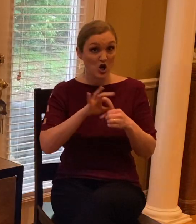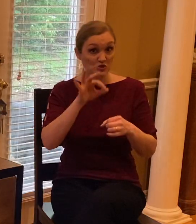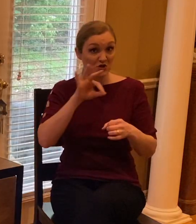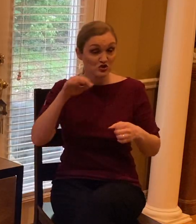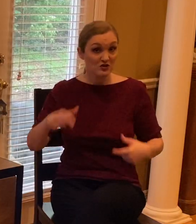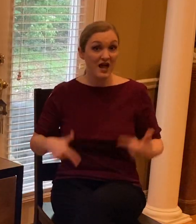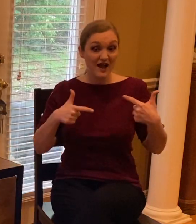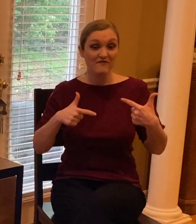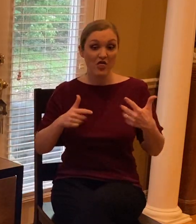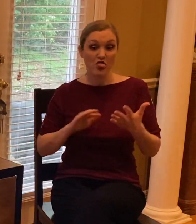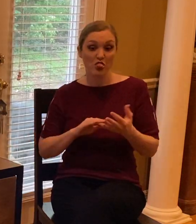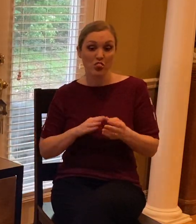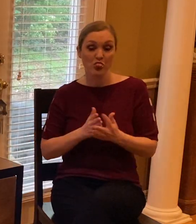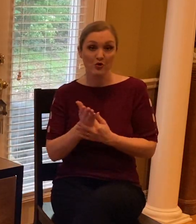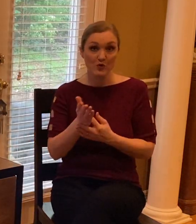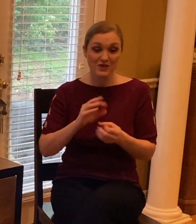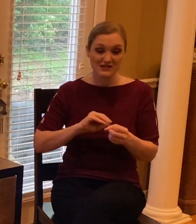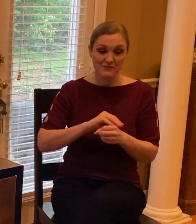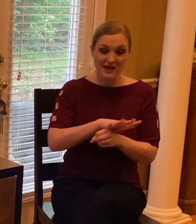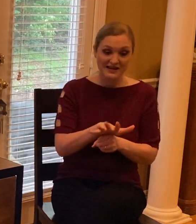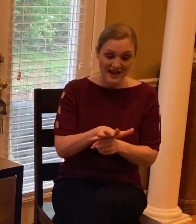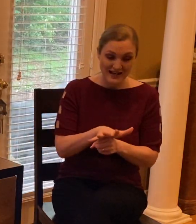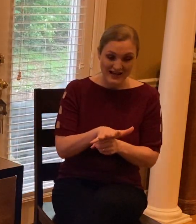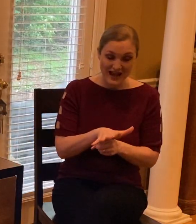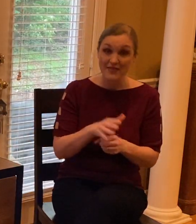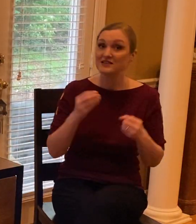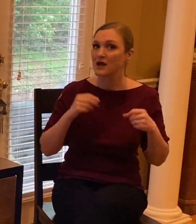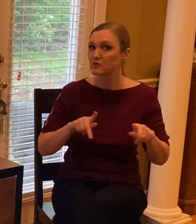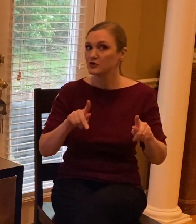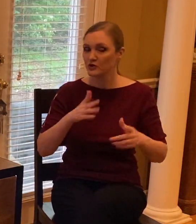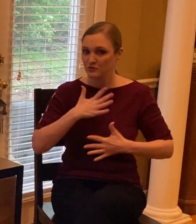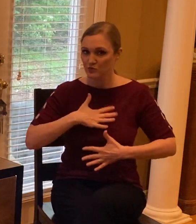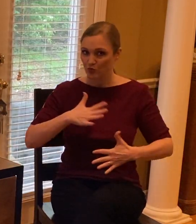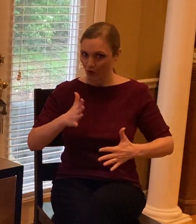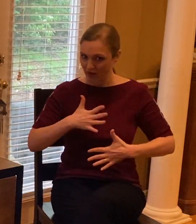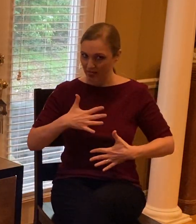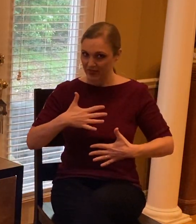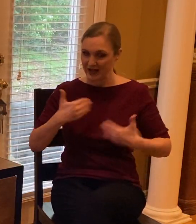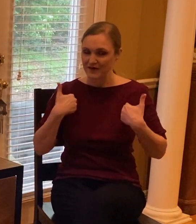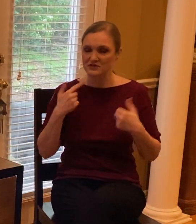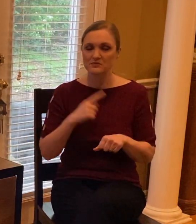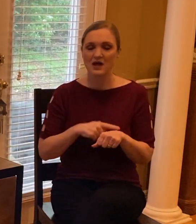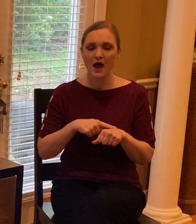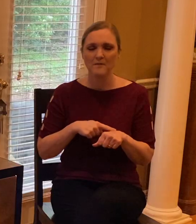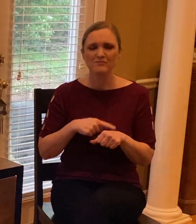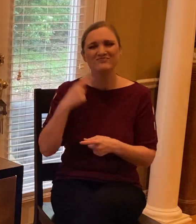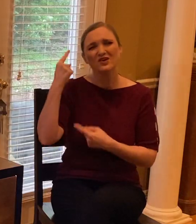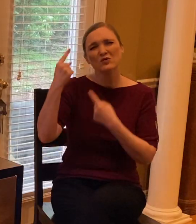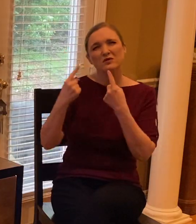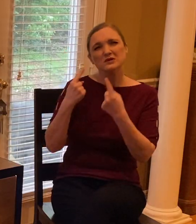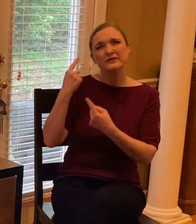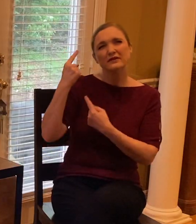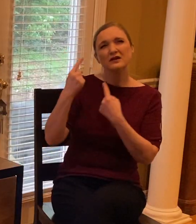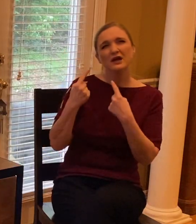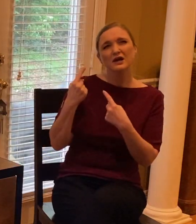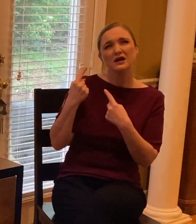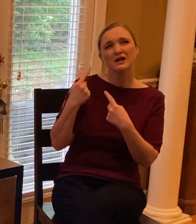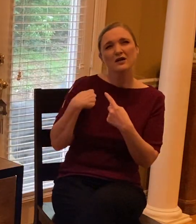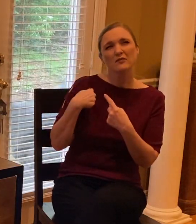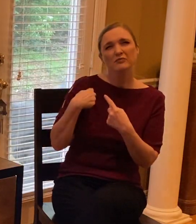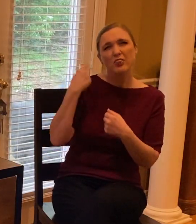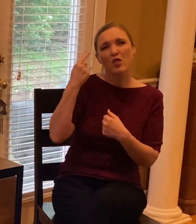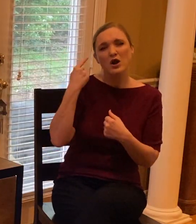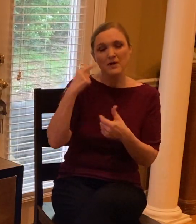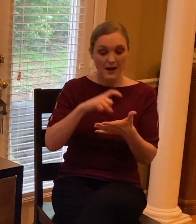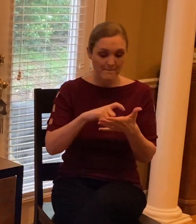this pandemic, through this opportunity to breathe and to take some time? And as I was thinking about that, I thought about a passage